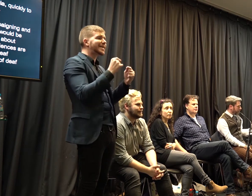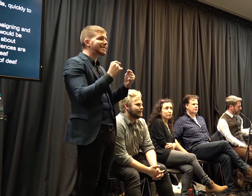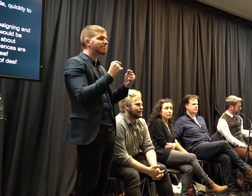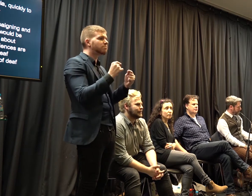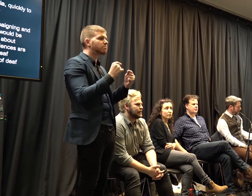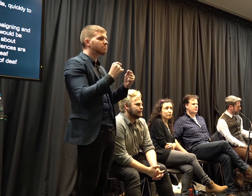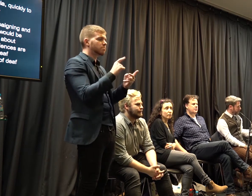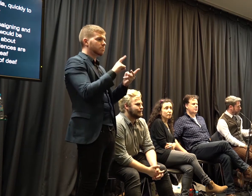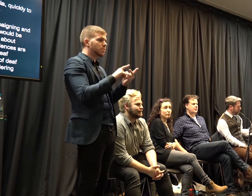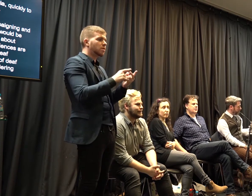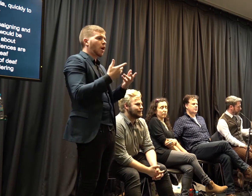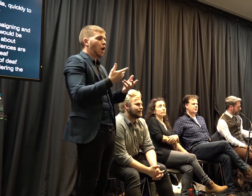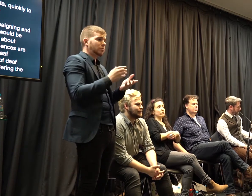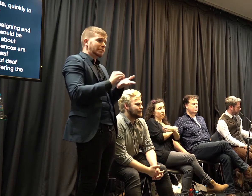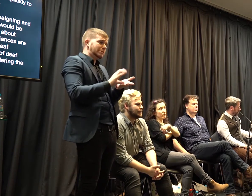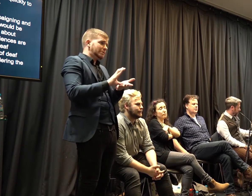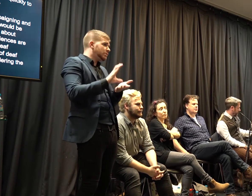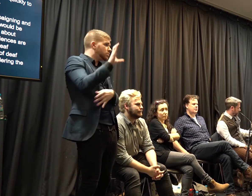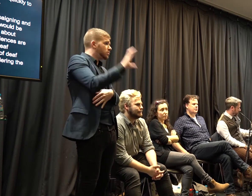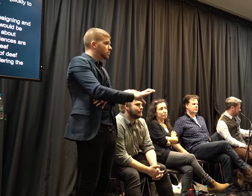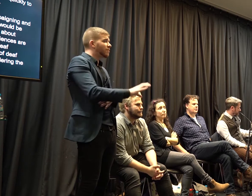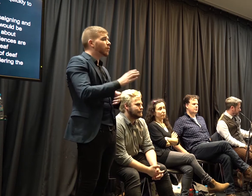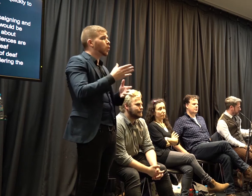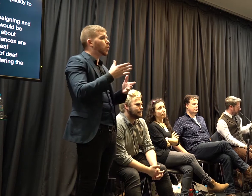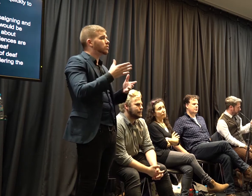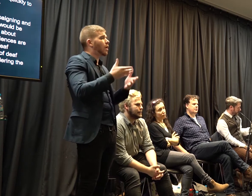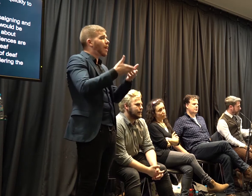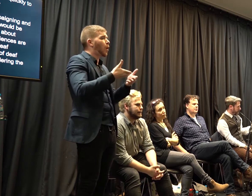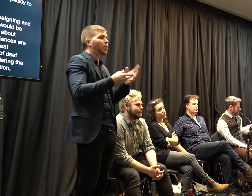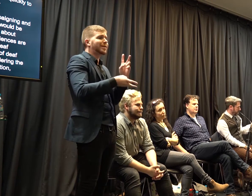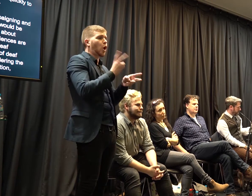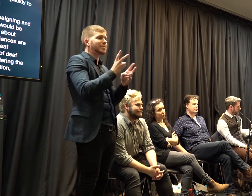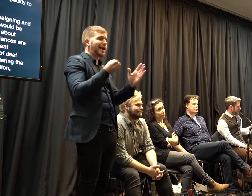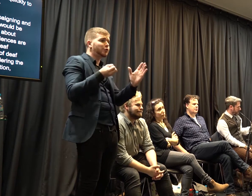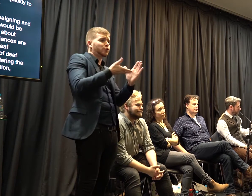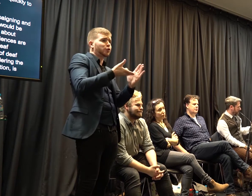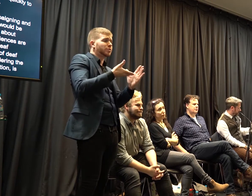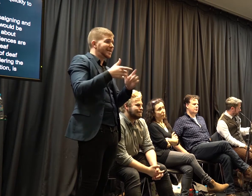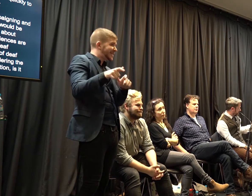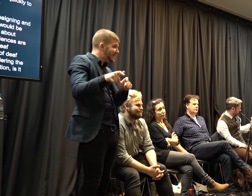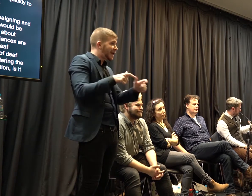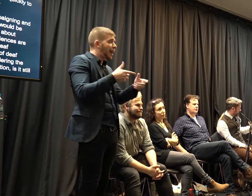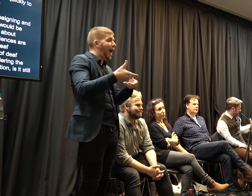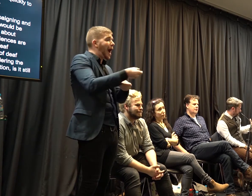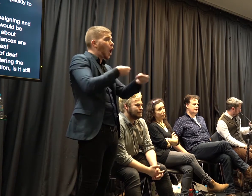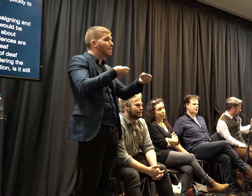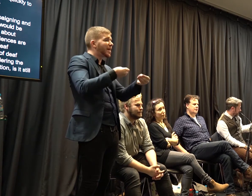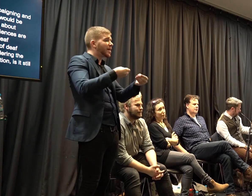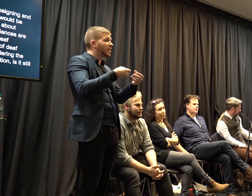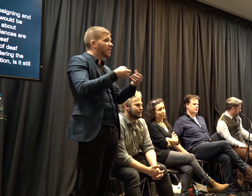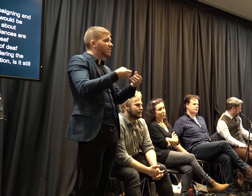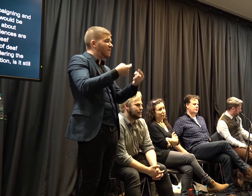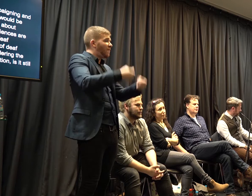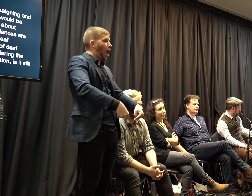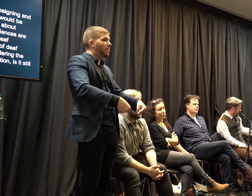considering the current expense of sign language interpretation, is it still economically viable for theatres to invest